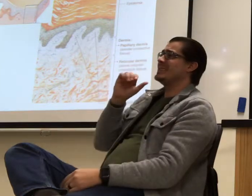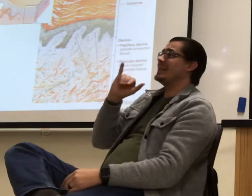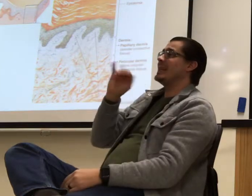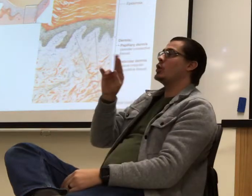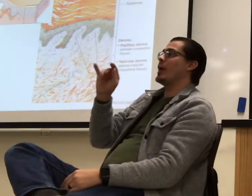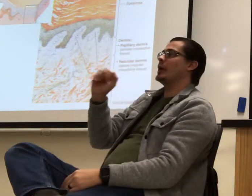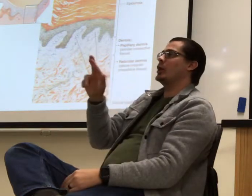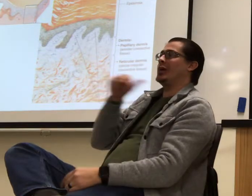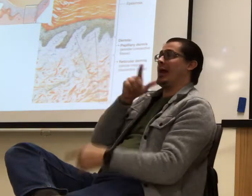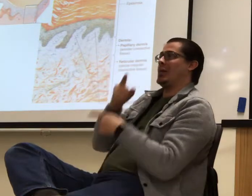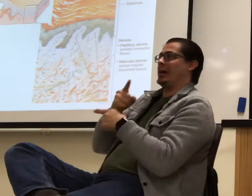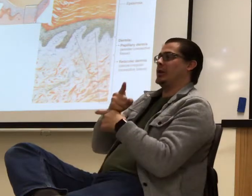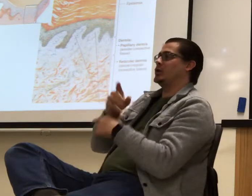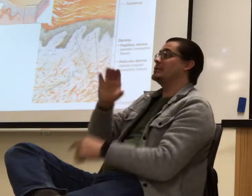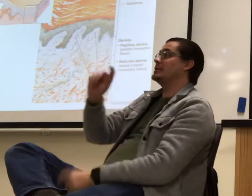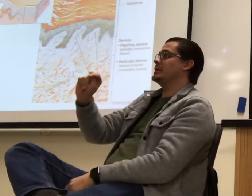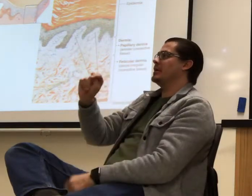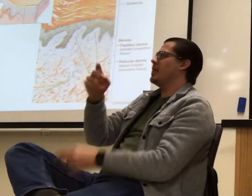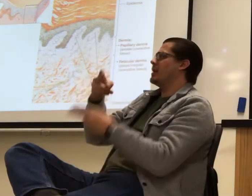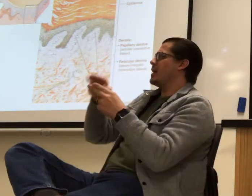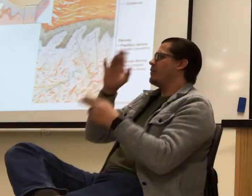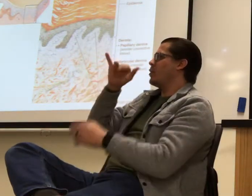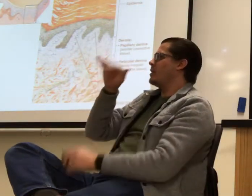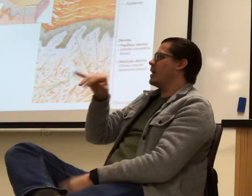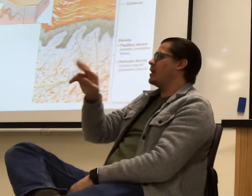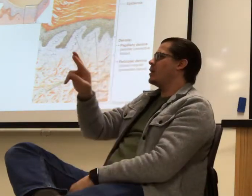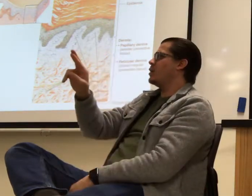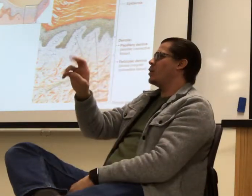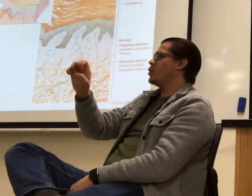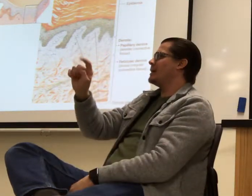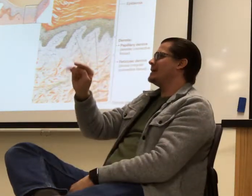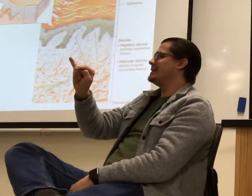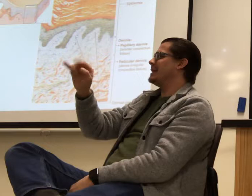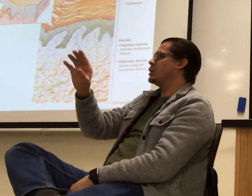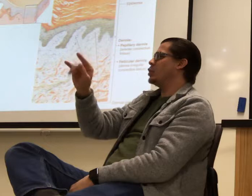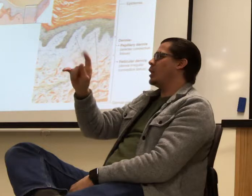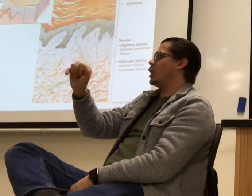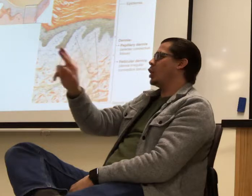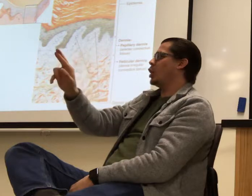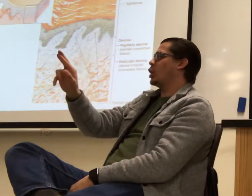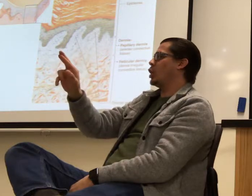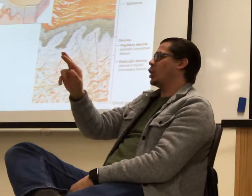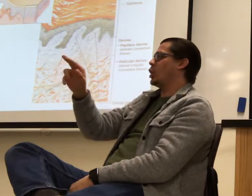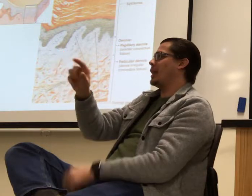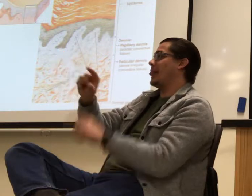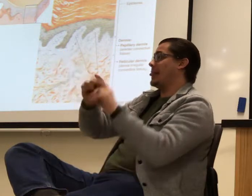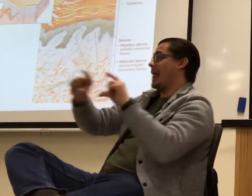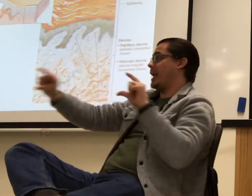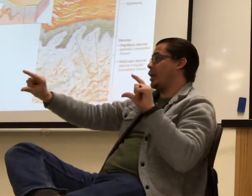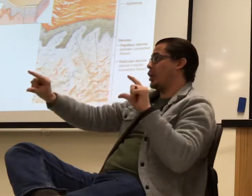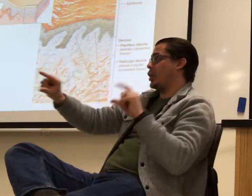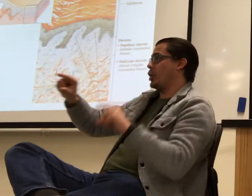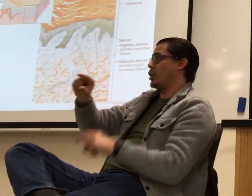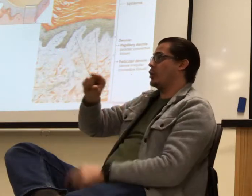CT. And the name for it is the reticular layer of the dermis.